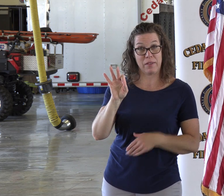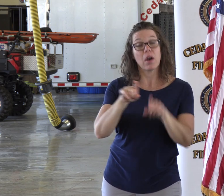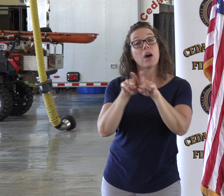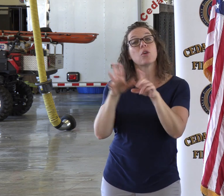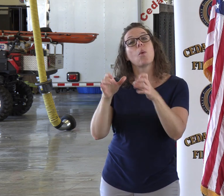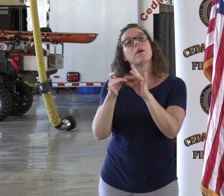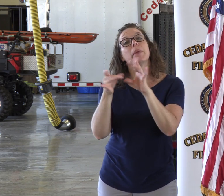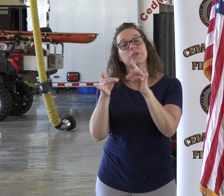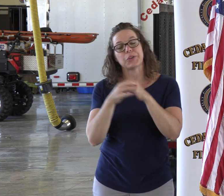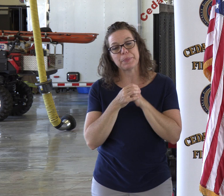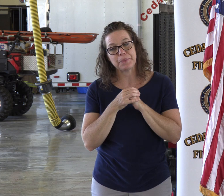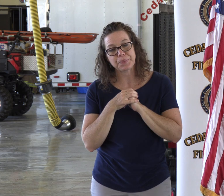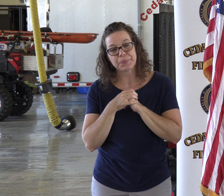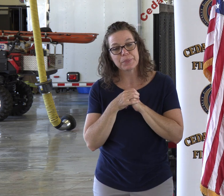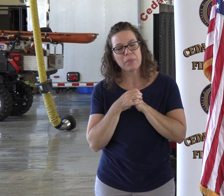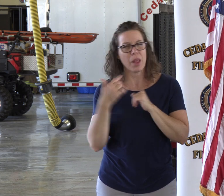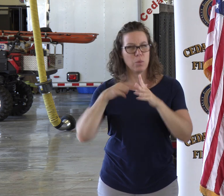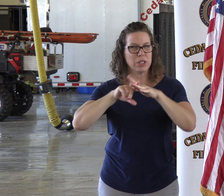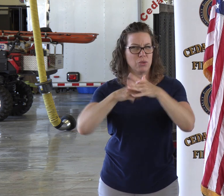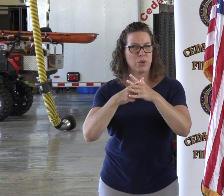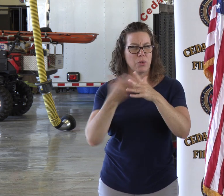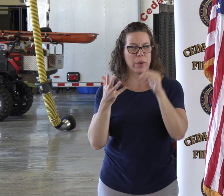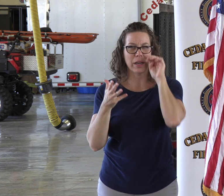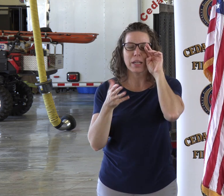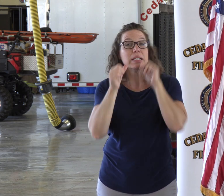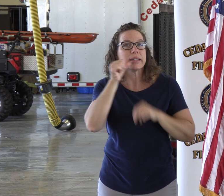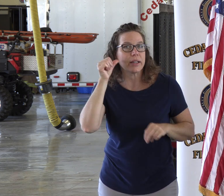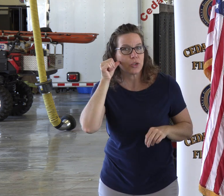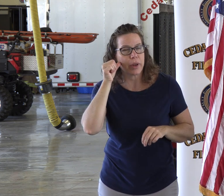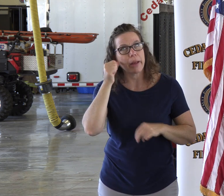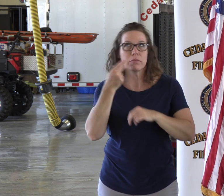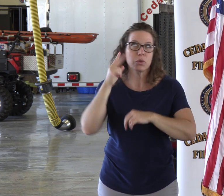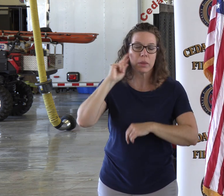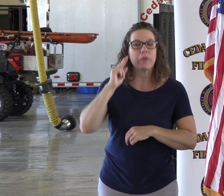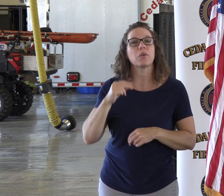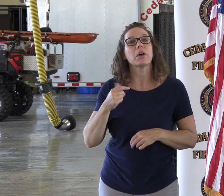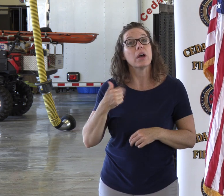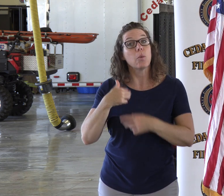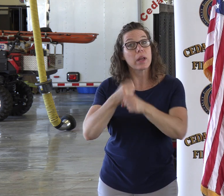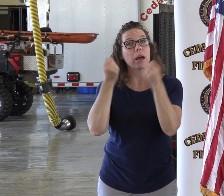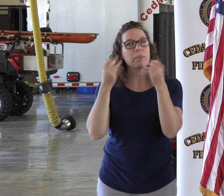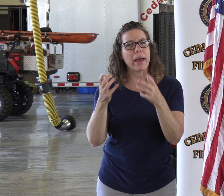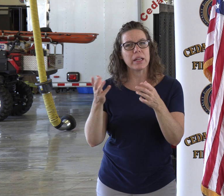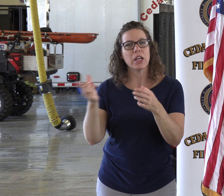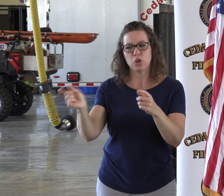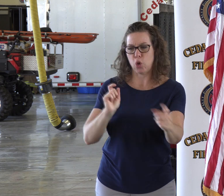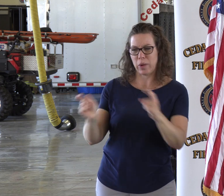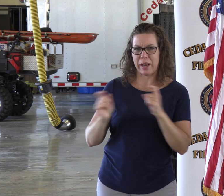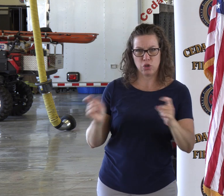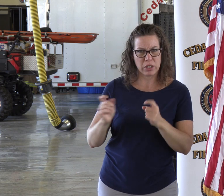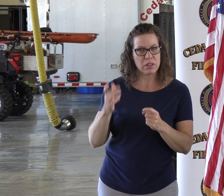like to mention, as we started to yesterday and the day before, we've received a lot of donations from the